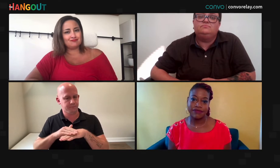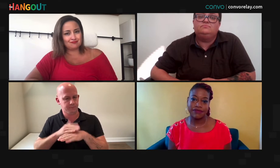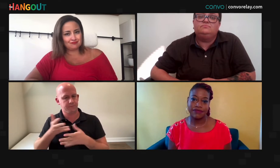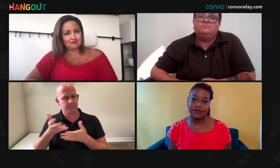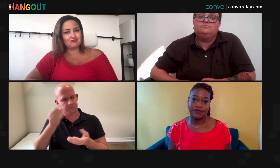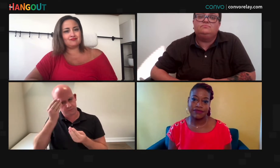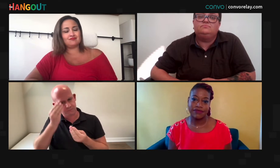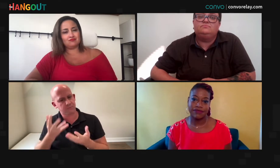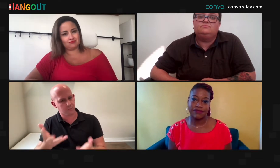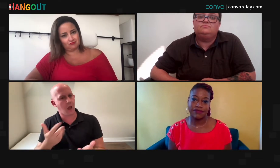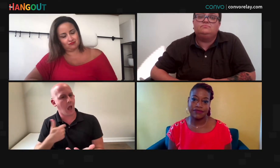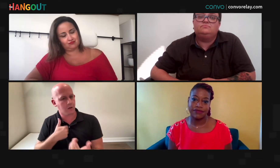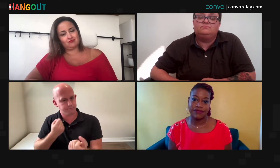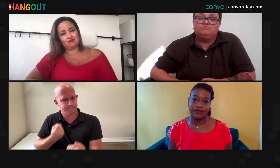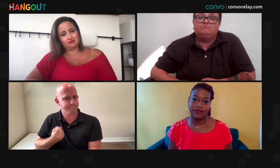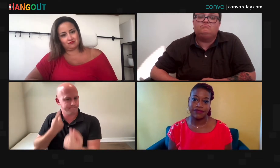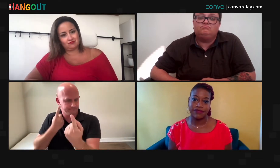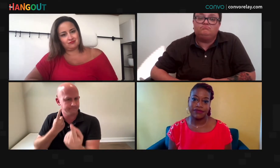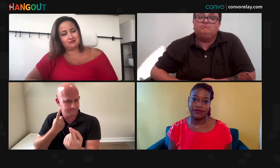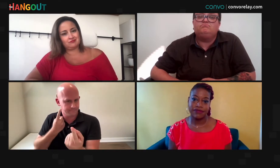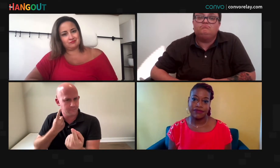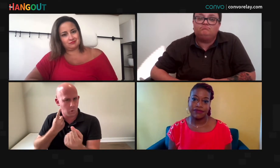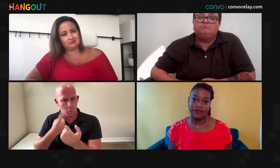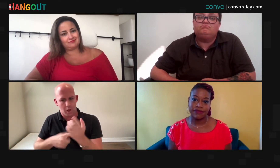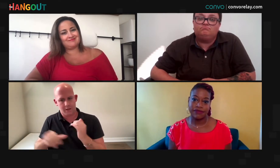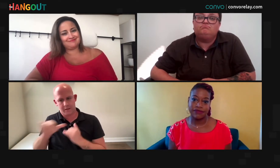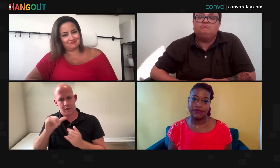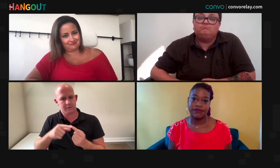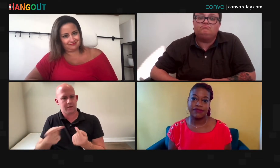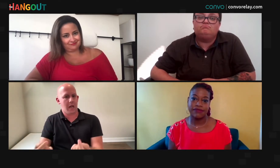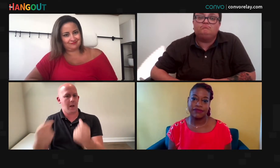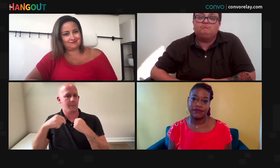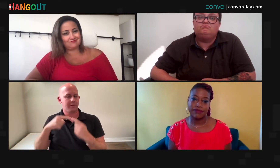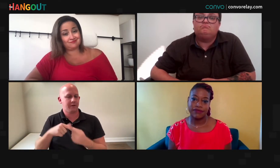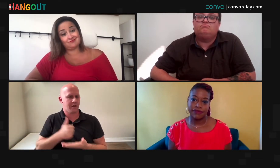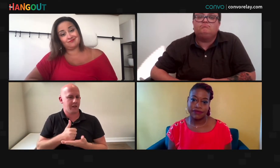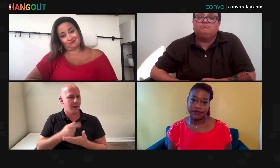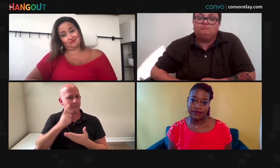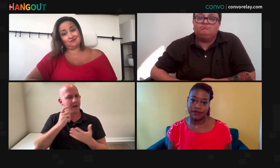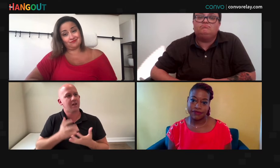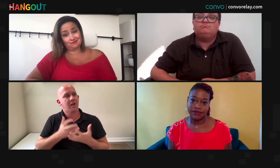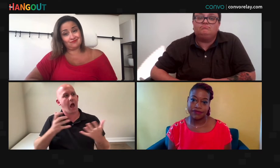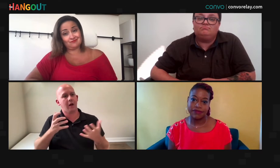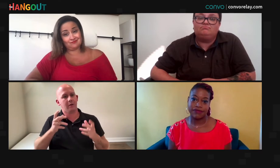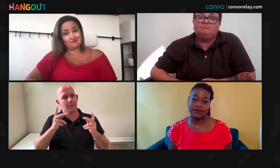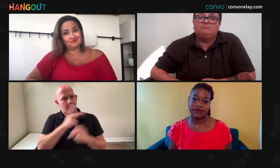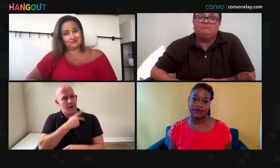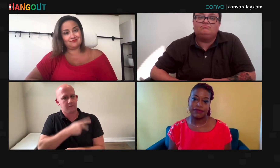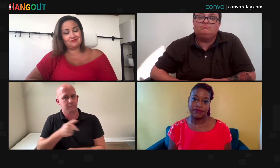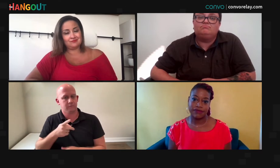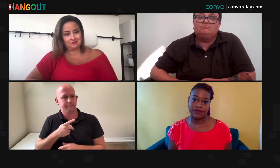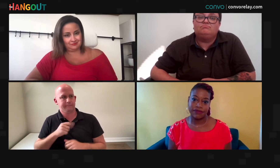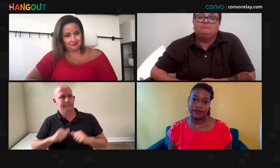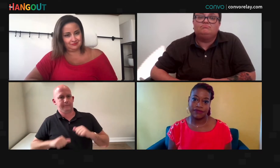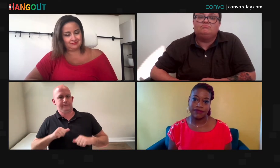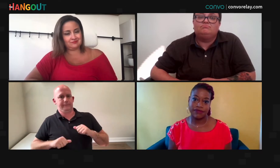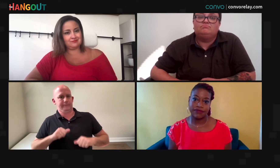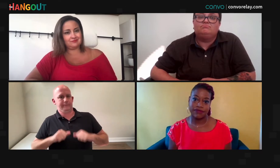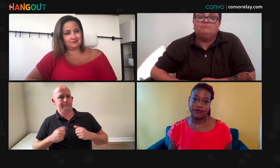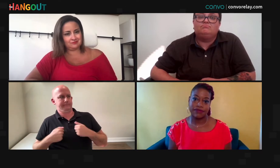it is important to give a little bit of superficial information to show that you can empathize or understand. There's a lot of camaraderie between the two of us. You